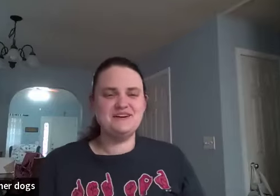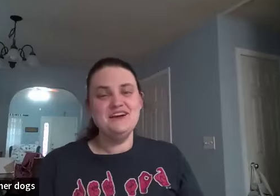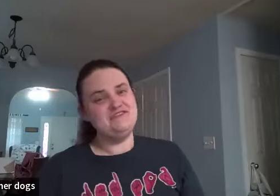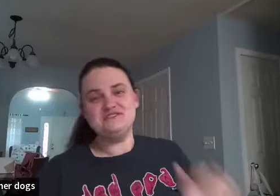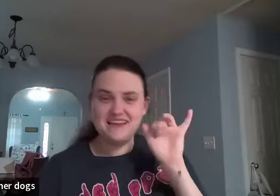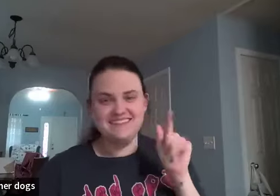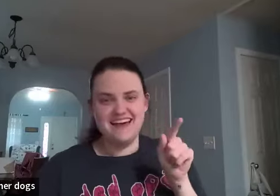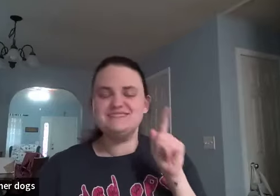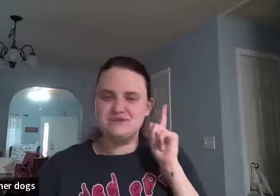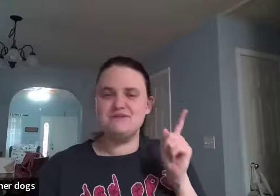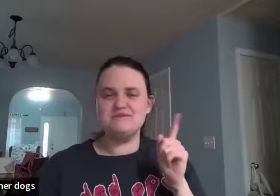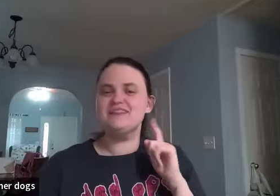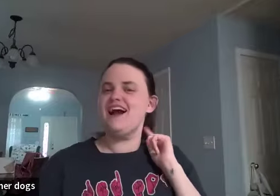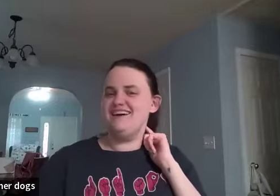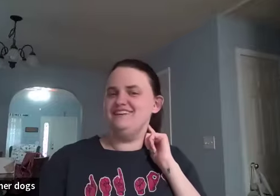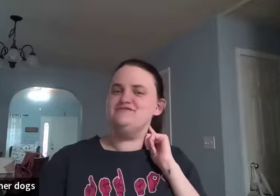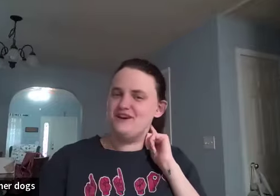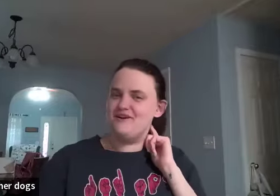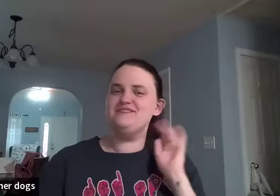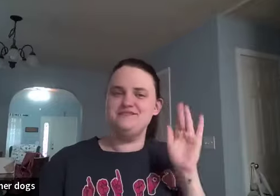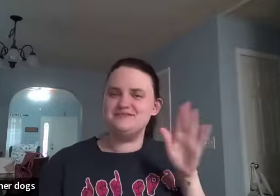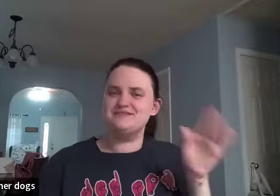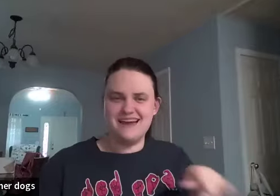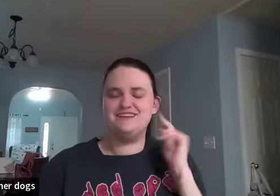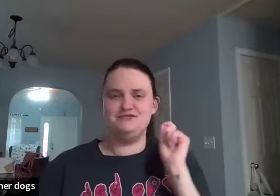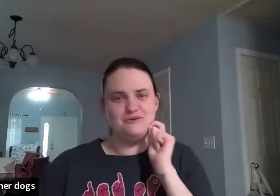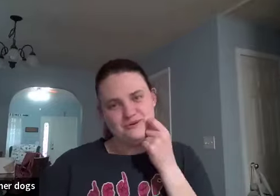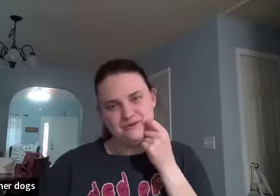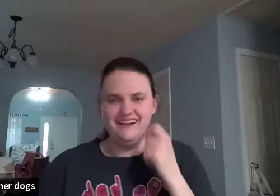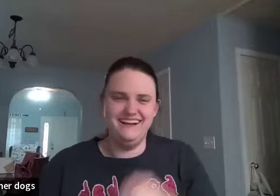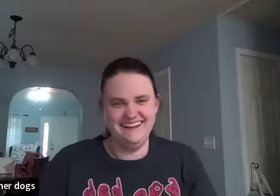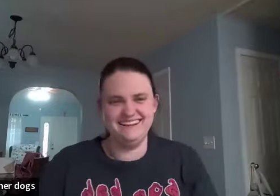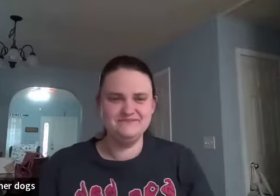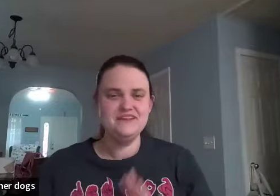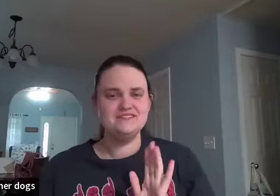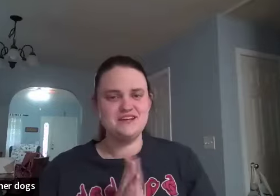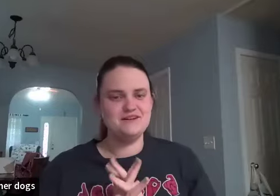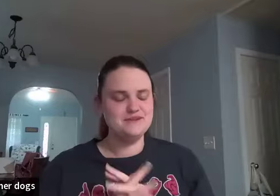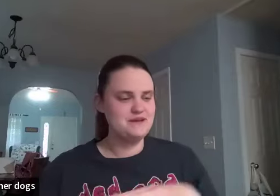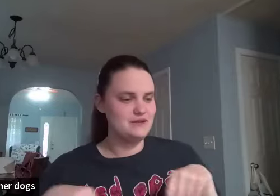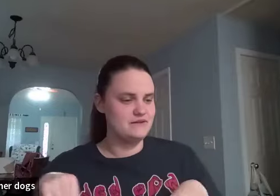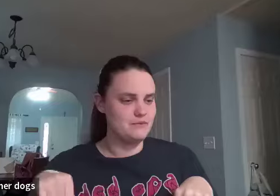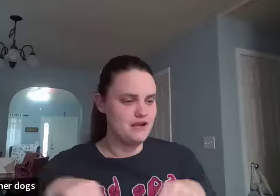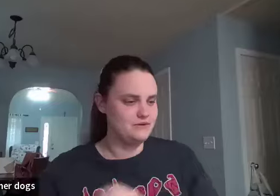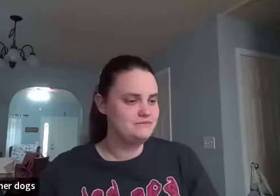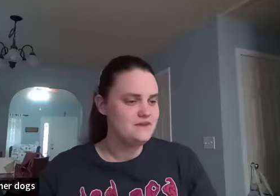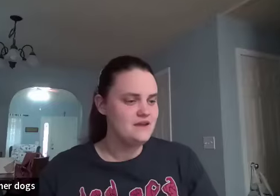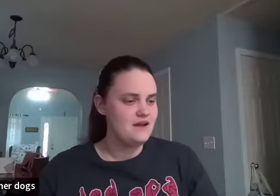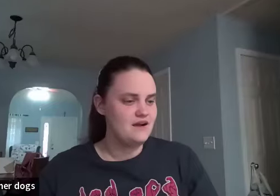So if you sign that, someone's probably gonna be like, you know some sign because you know cool. So that one can be a little bit of a bragging one. All